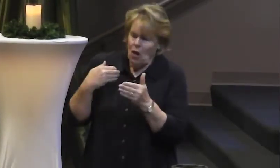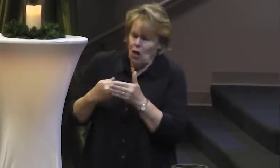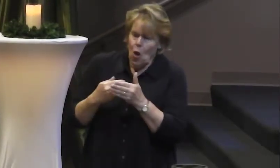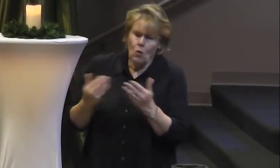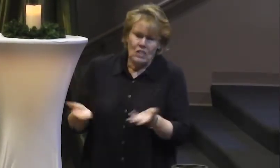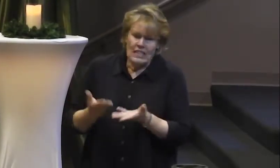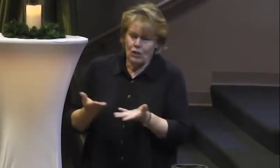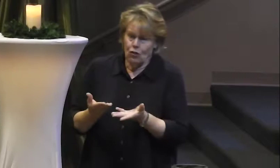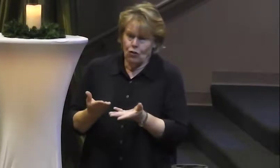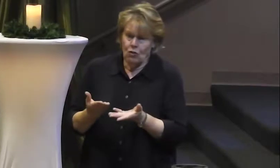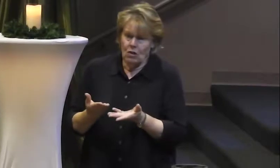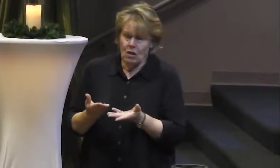ago? That